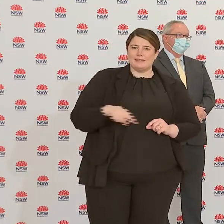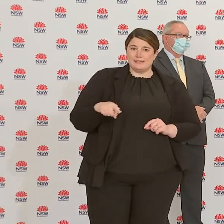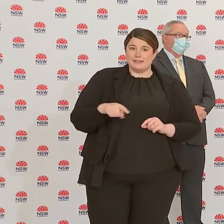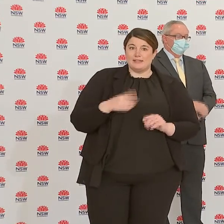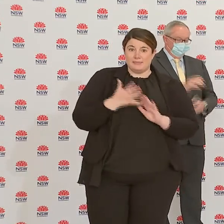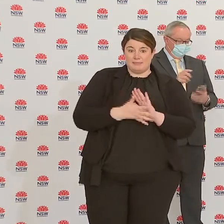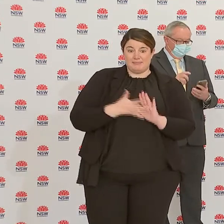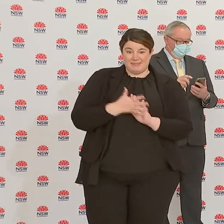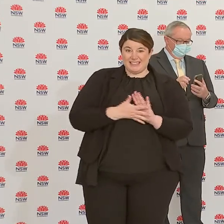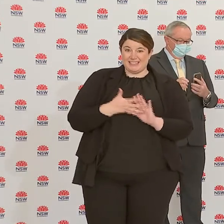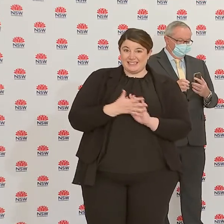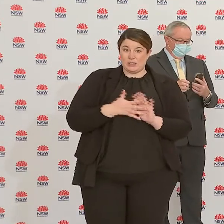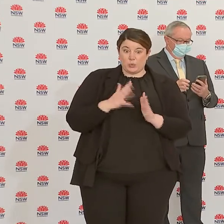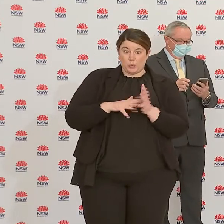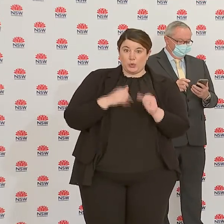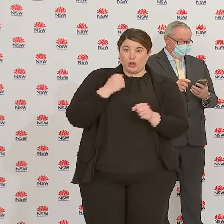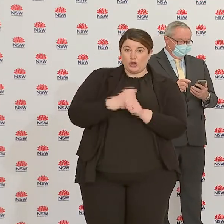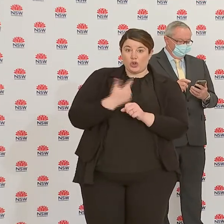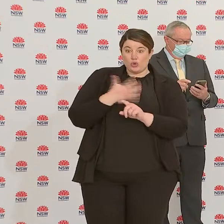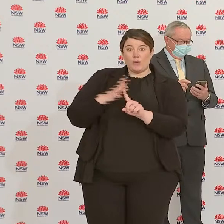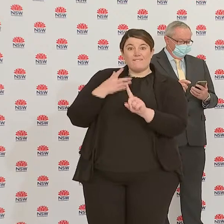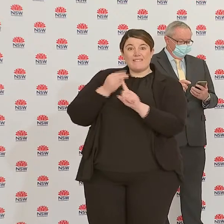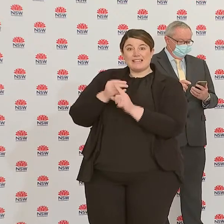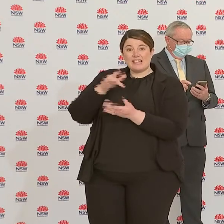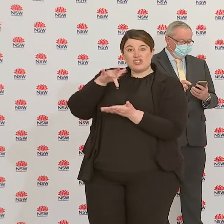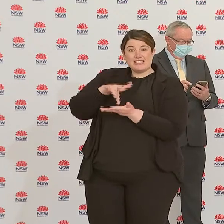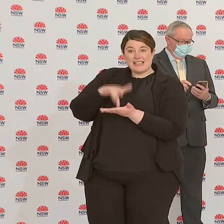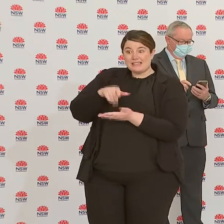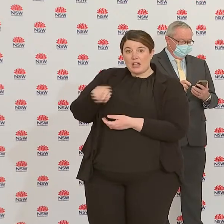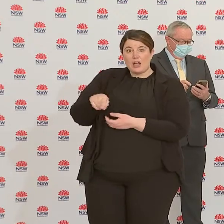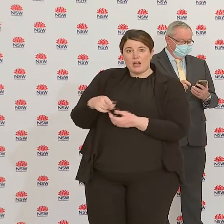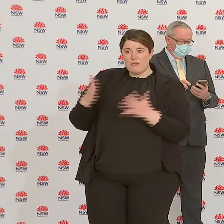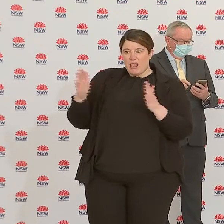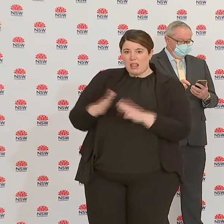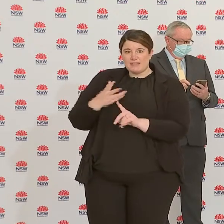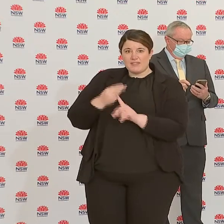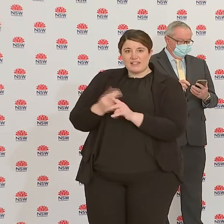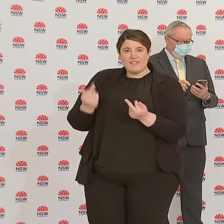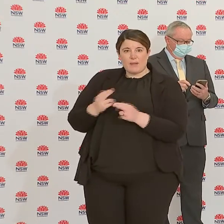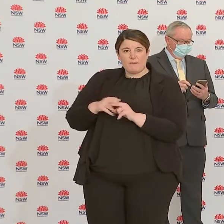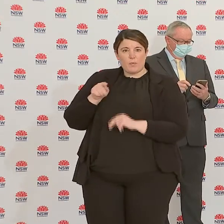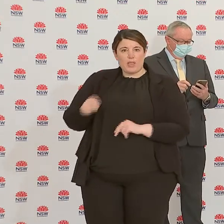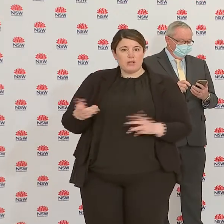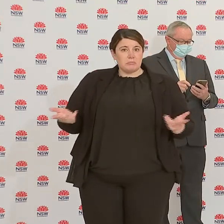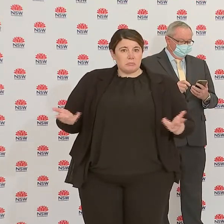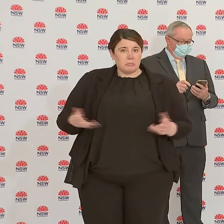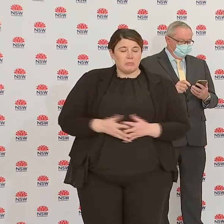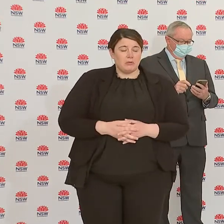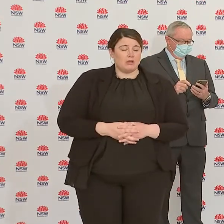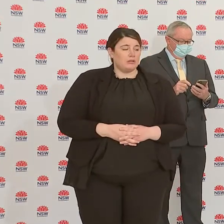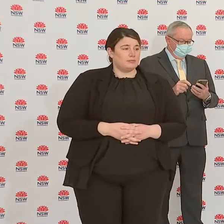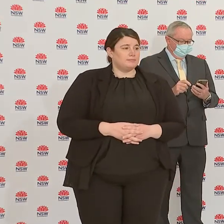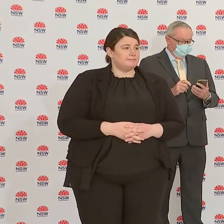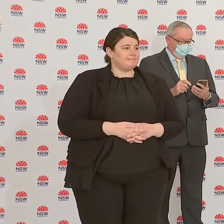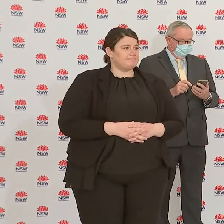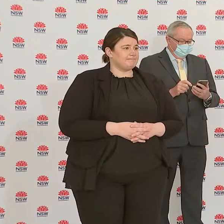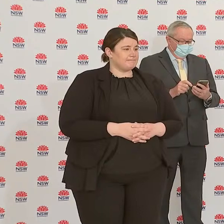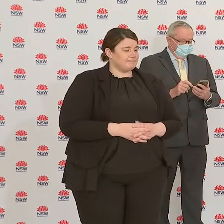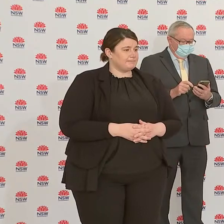delay the supply to Wollongong's new vaccination hub? I think what's important is that the